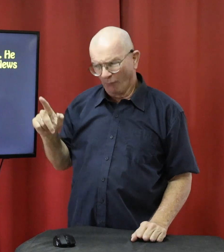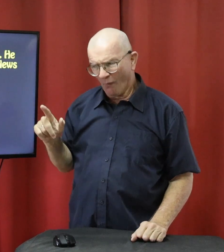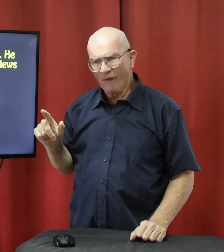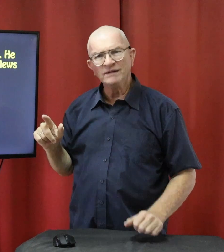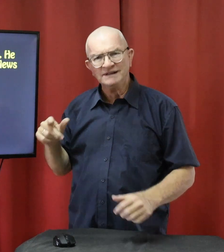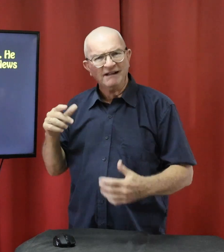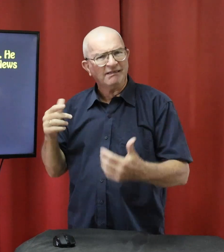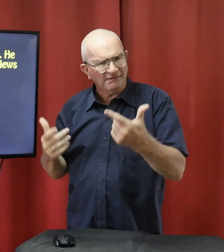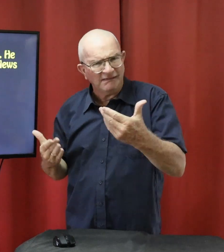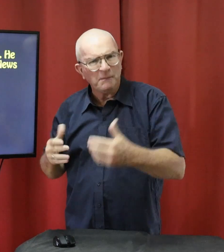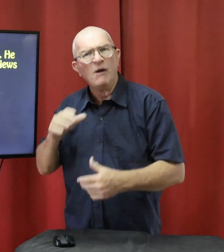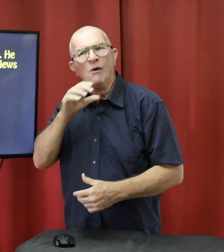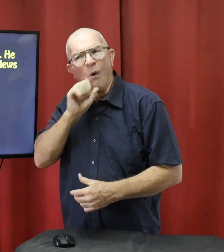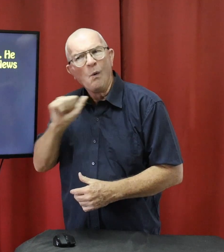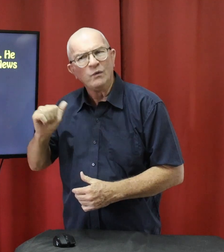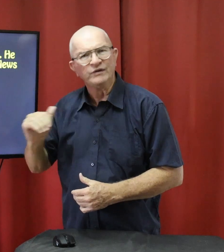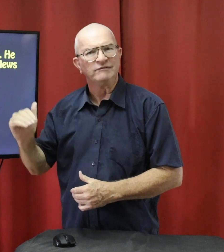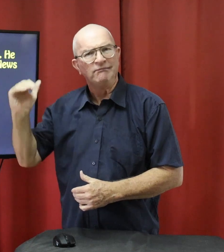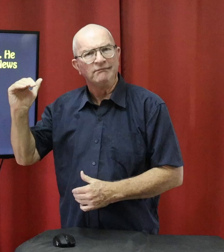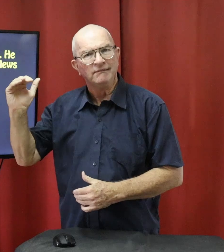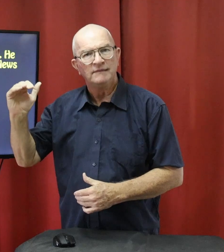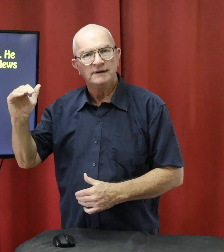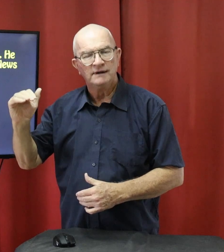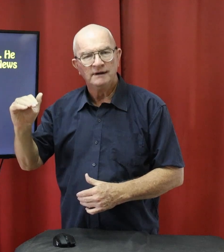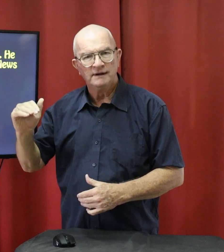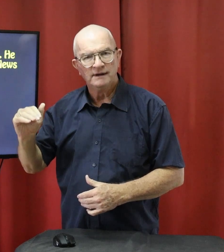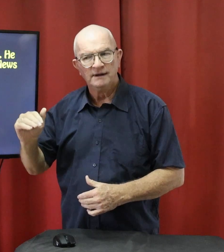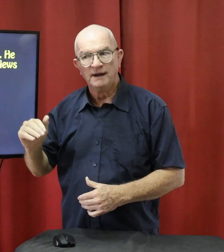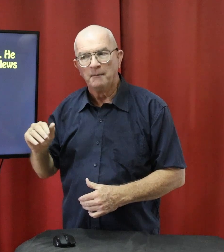He was a young man, and Paul was relatively old.